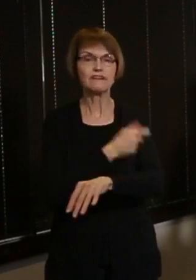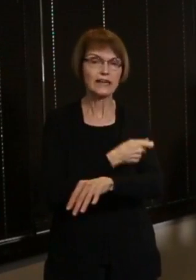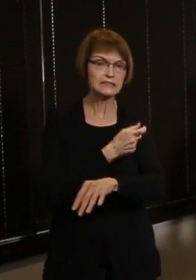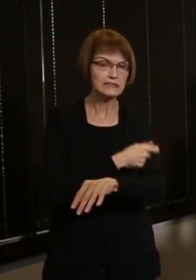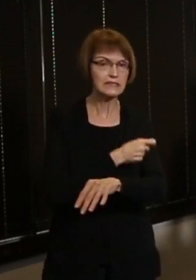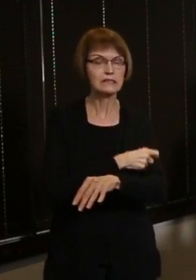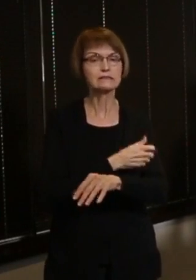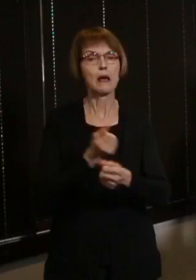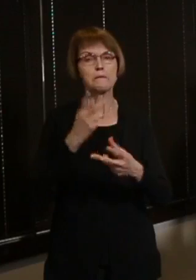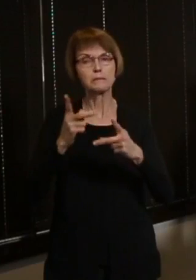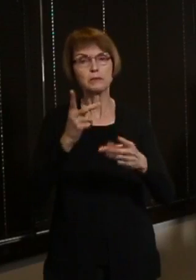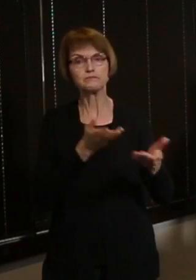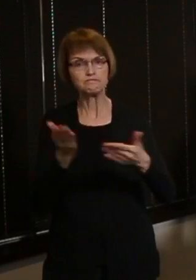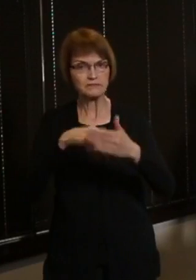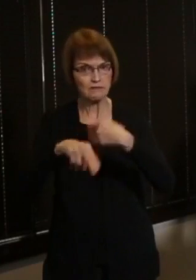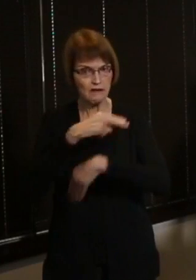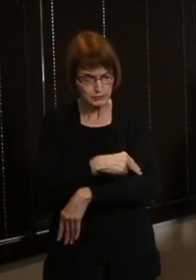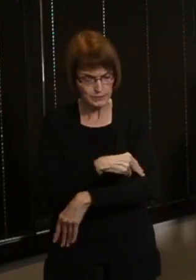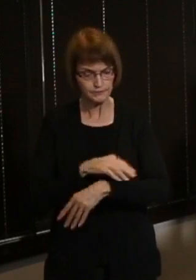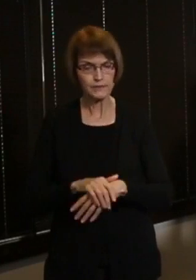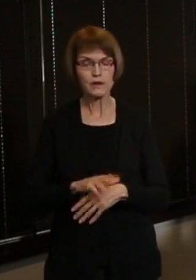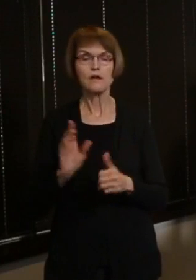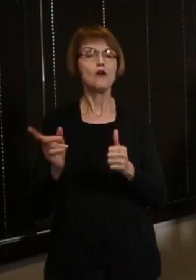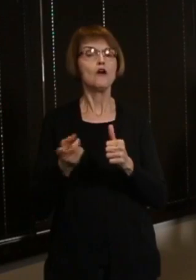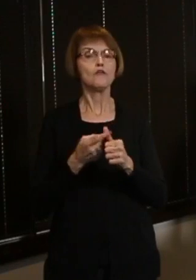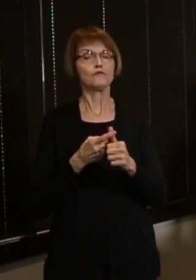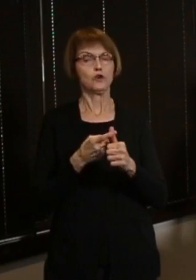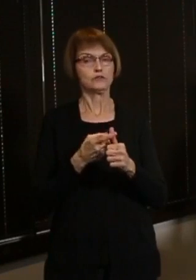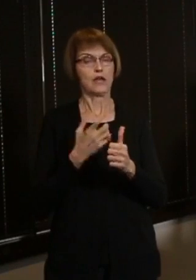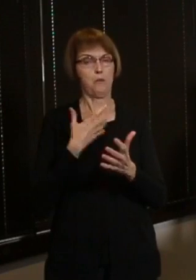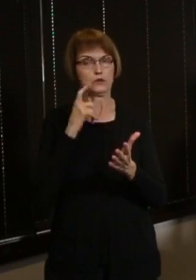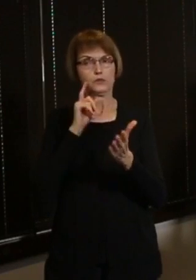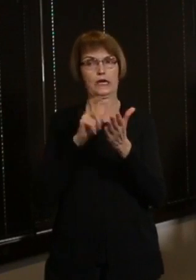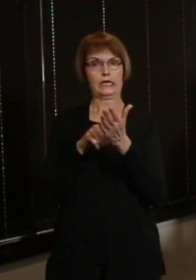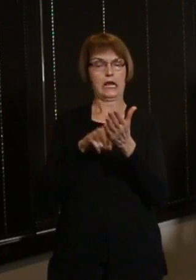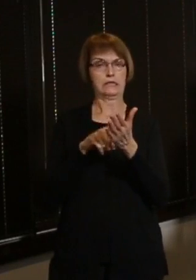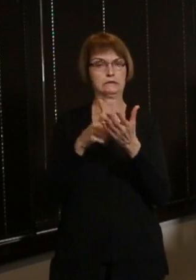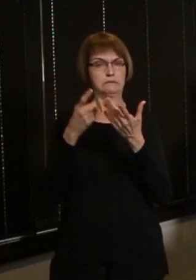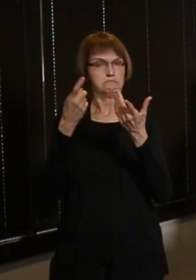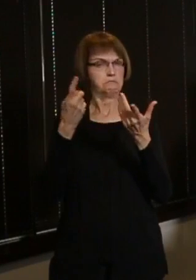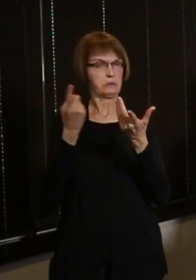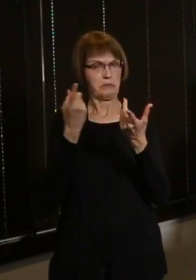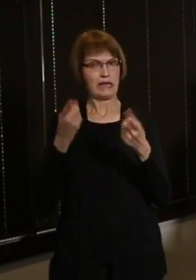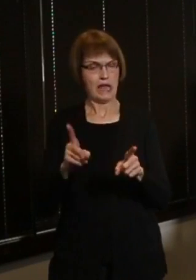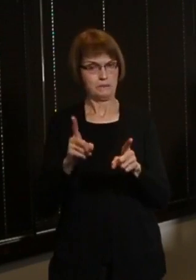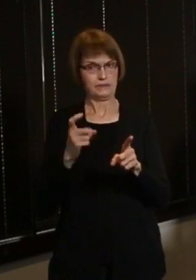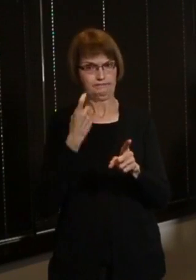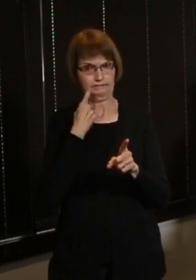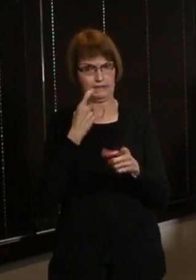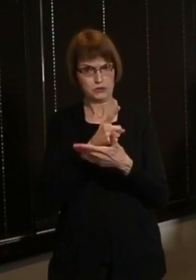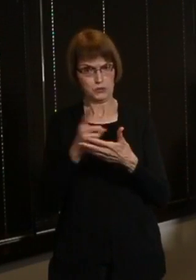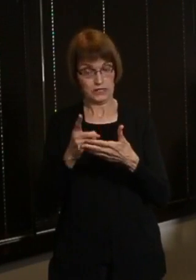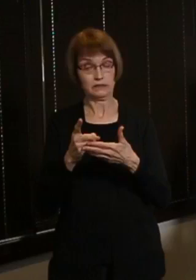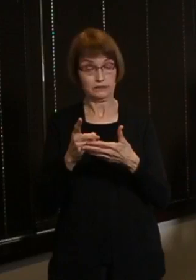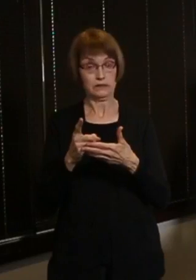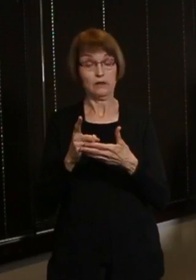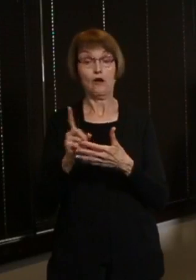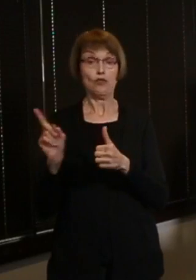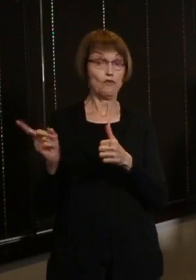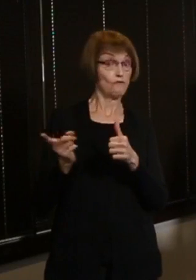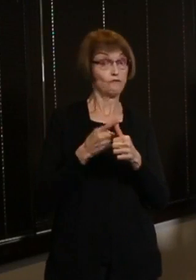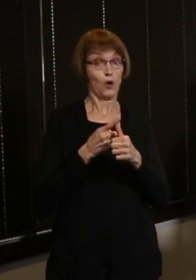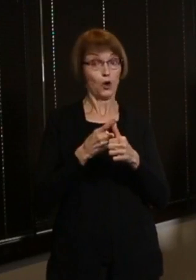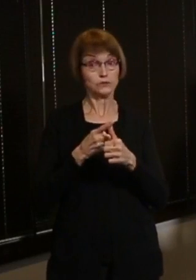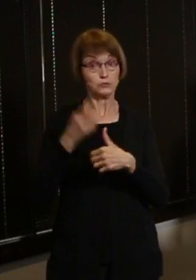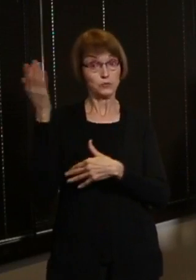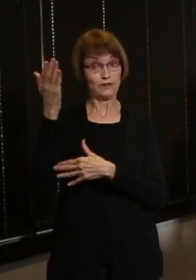so forth. But first I wanted to recognize something that had occurred this week, and that is the anniversary of the first press